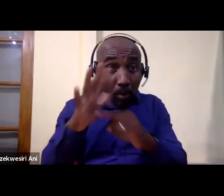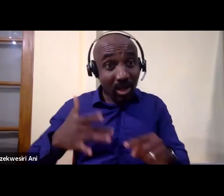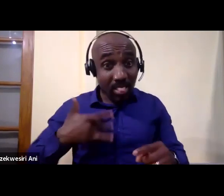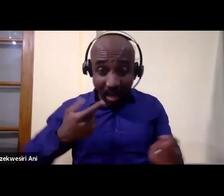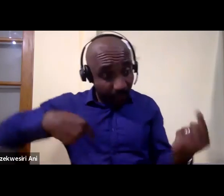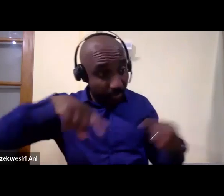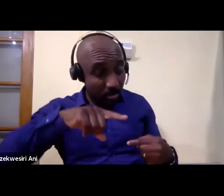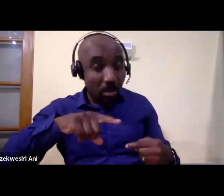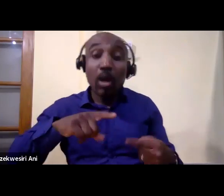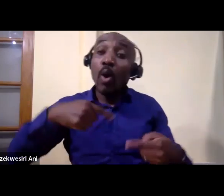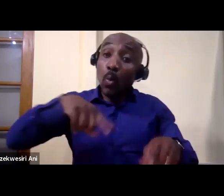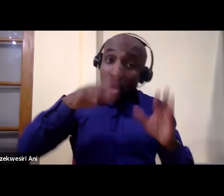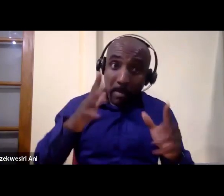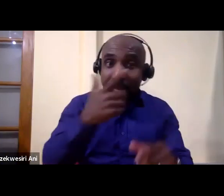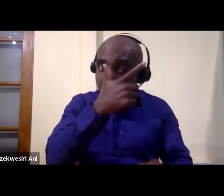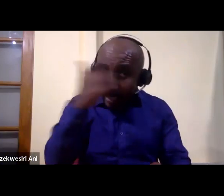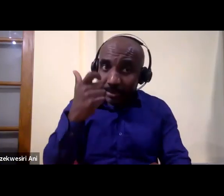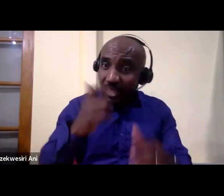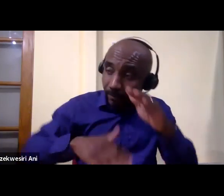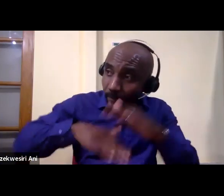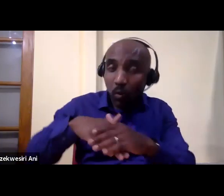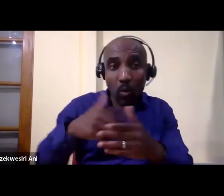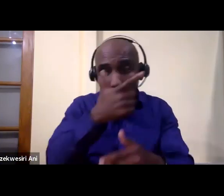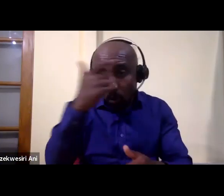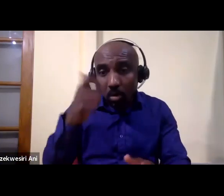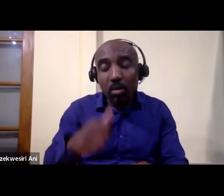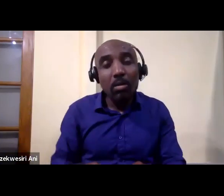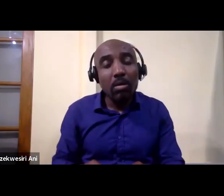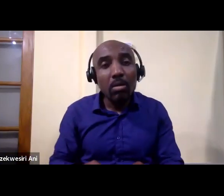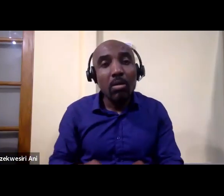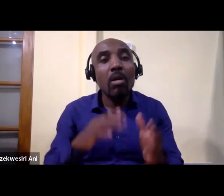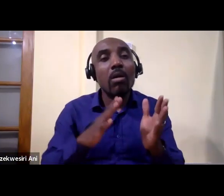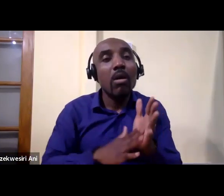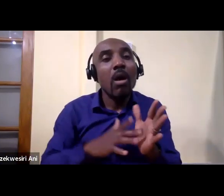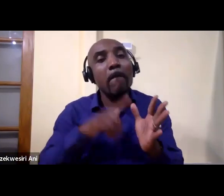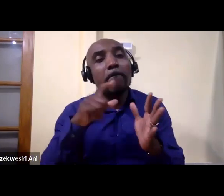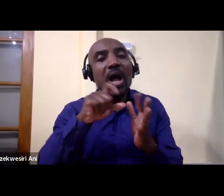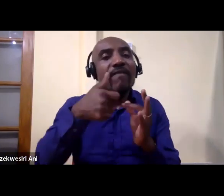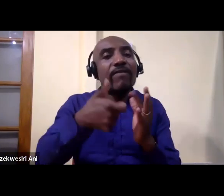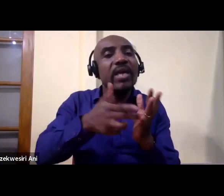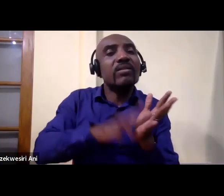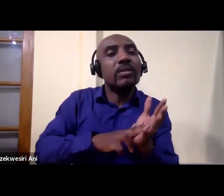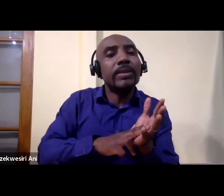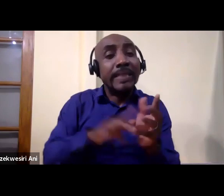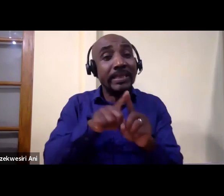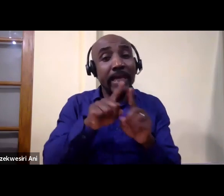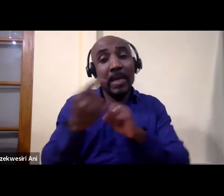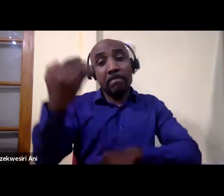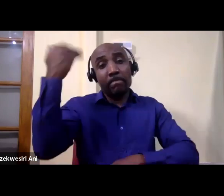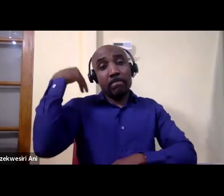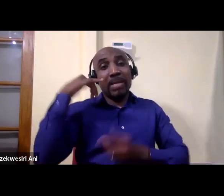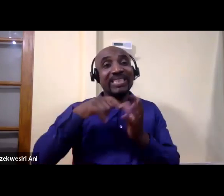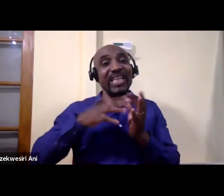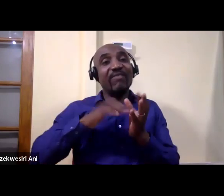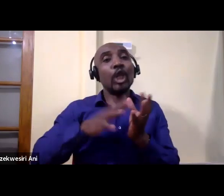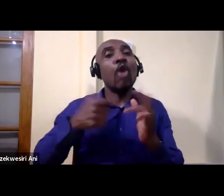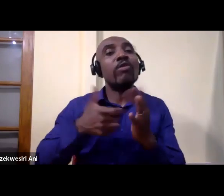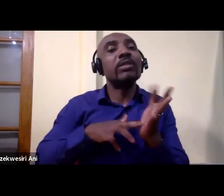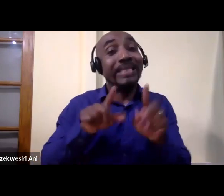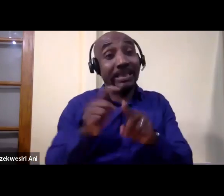need to understand. We need a Macpherson scale, Macpherson style public